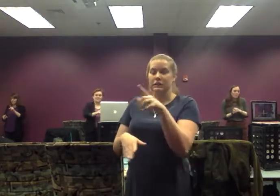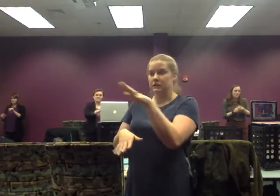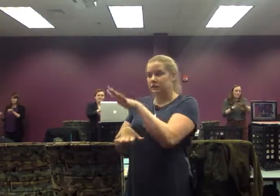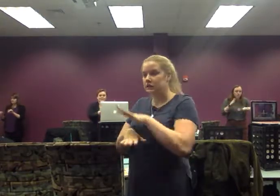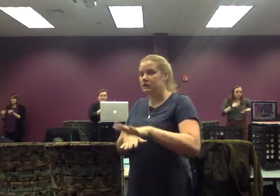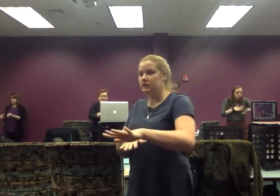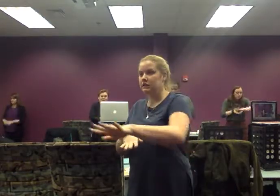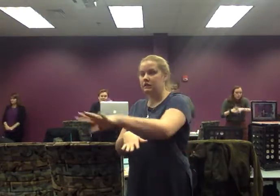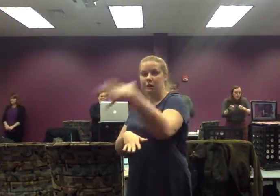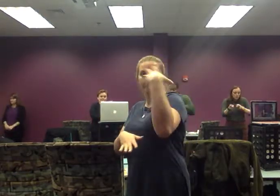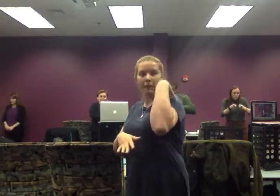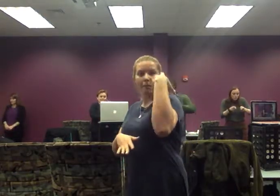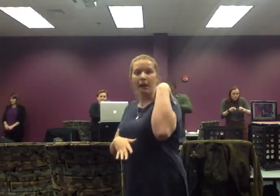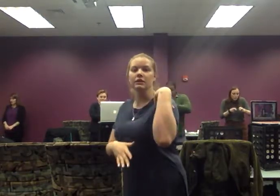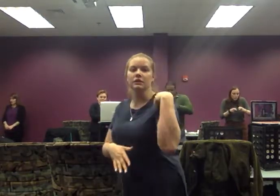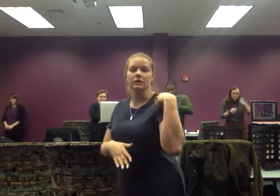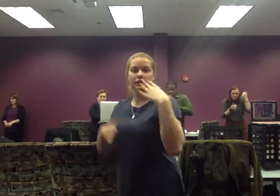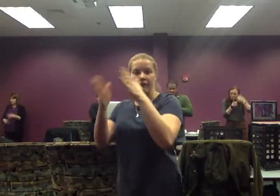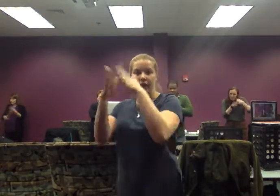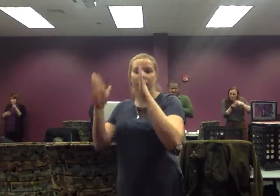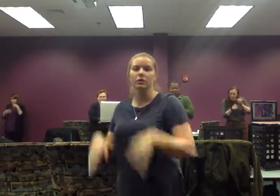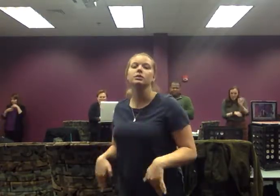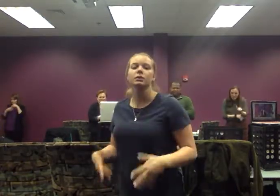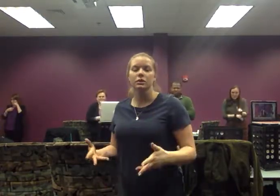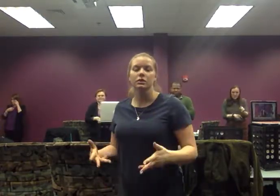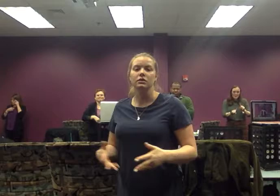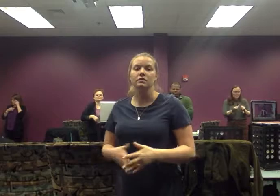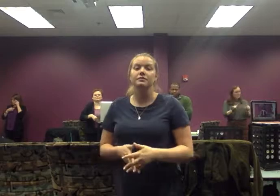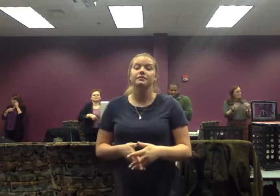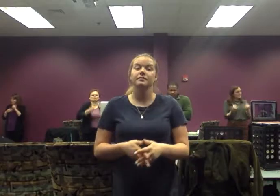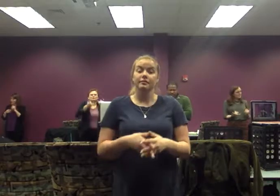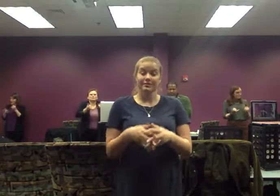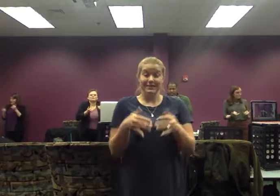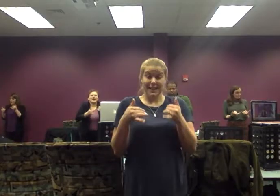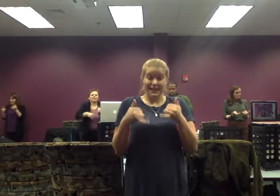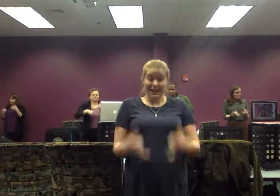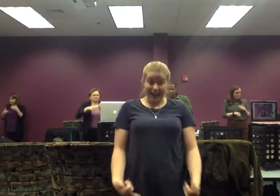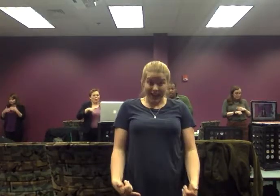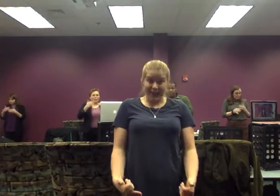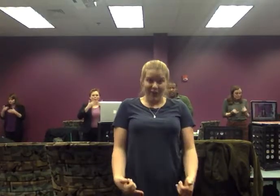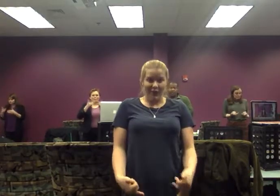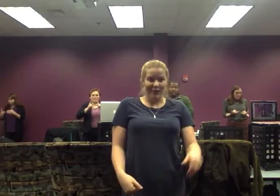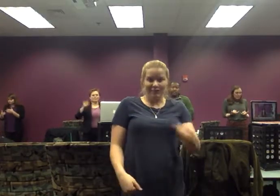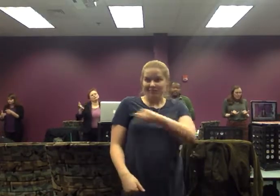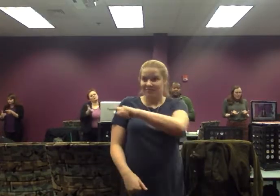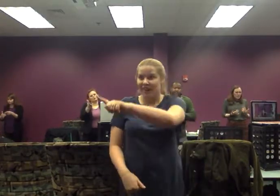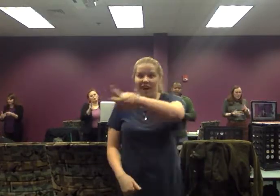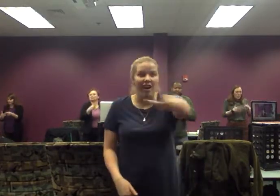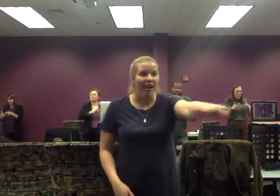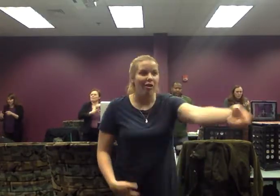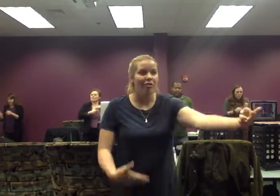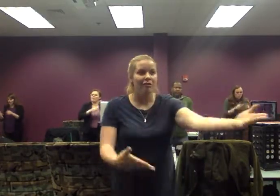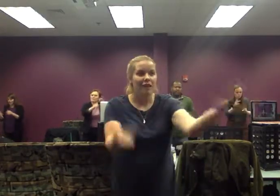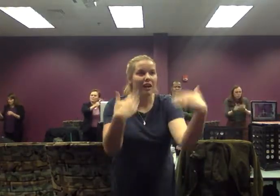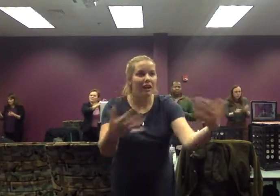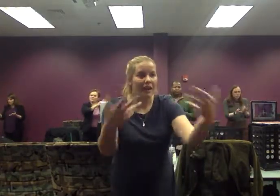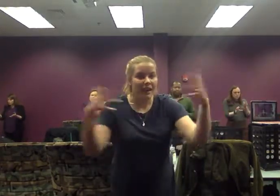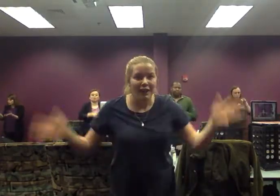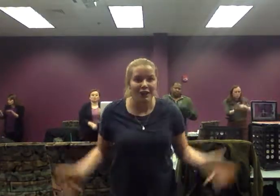get to the point where all of us now are encouraged to participate, whether we do or not? Well, the good thing about this last election is we got